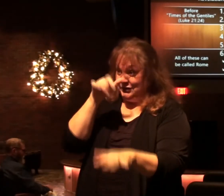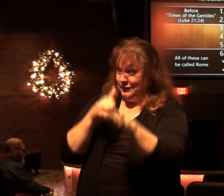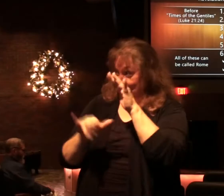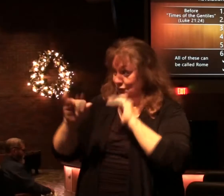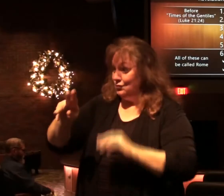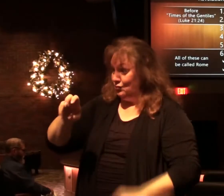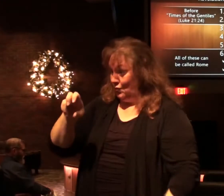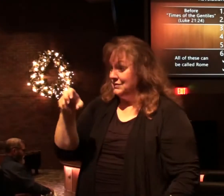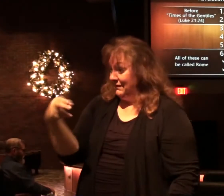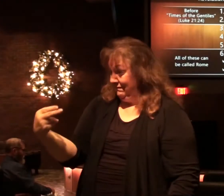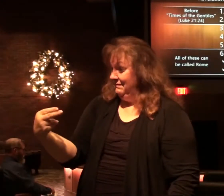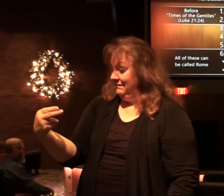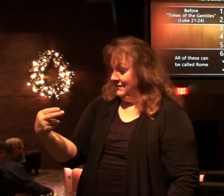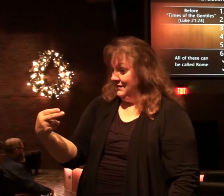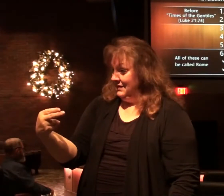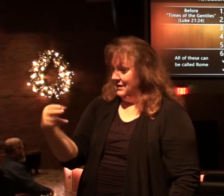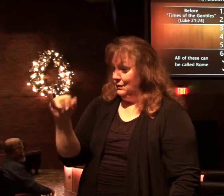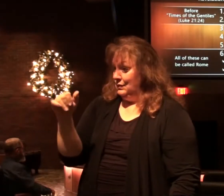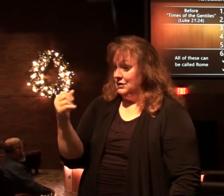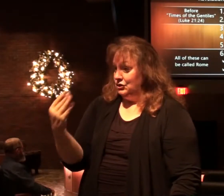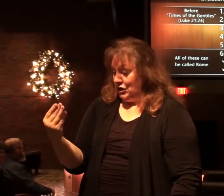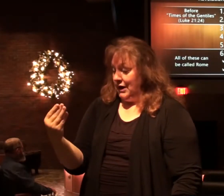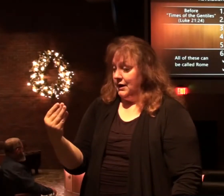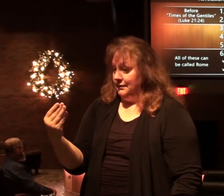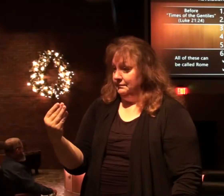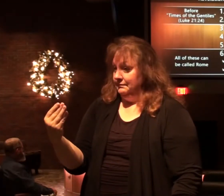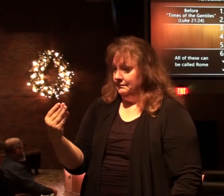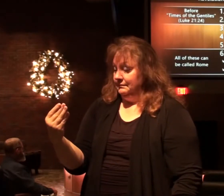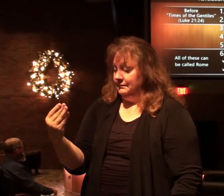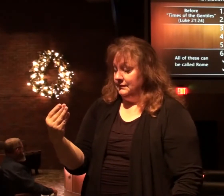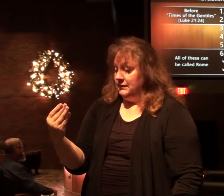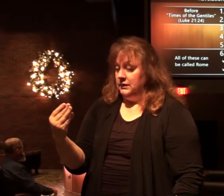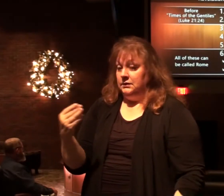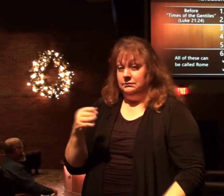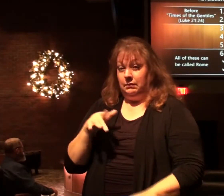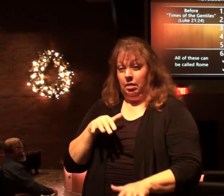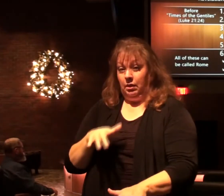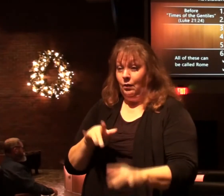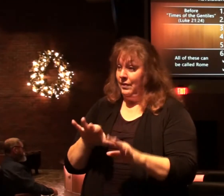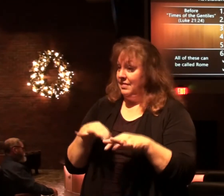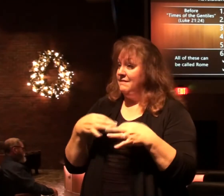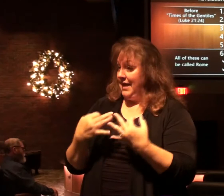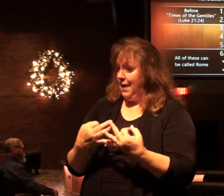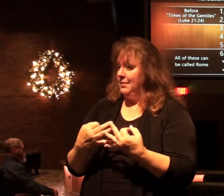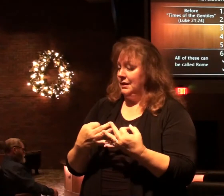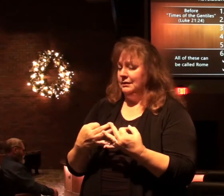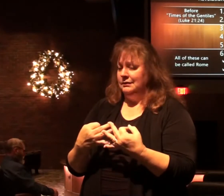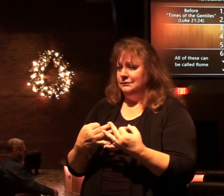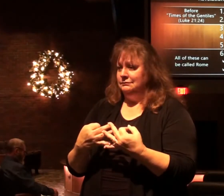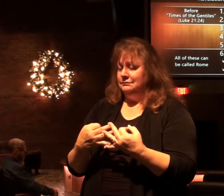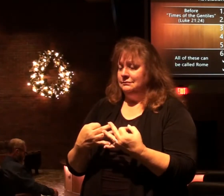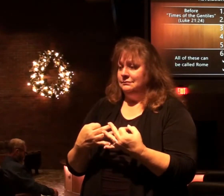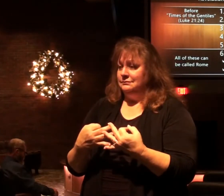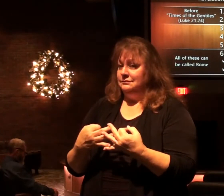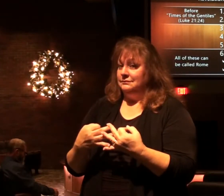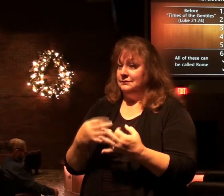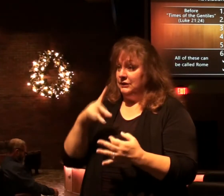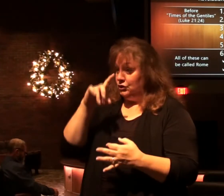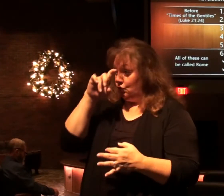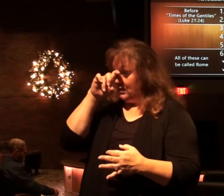Joseph. Jacob also living, but he went down with the family, a large family, into